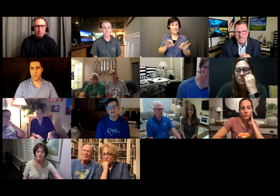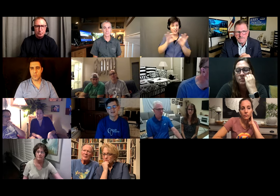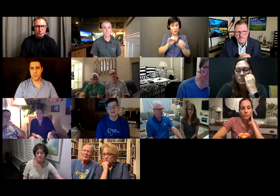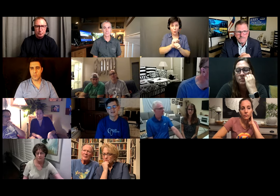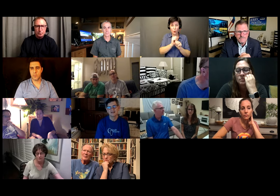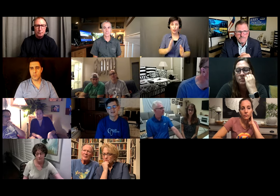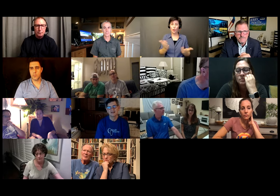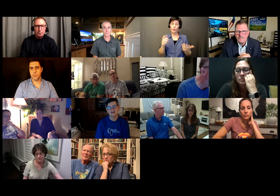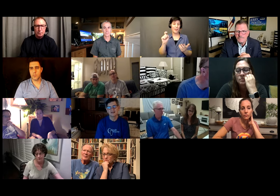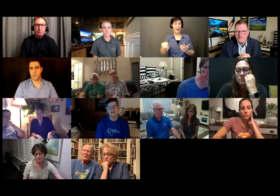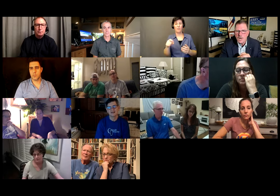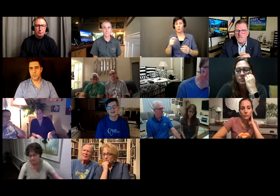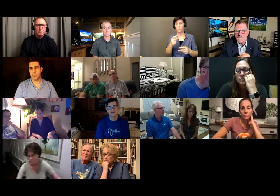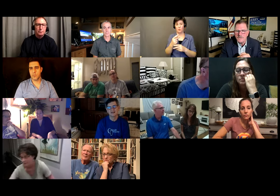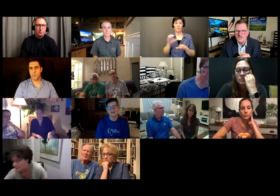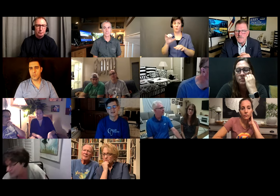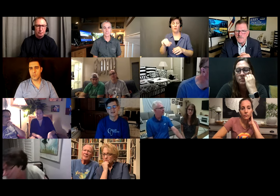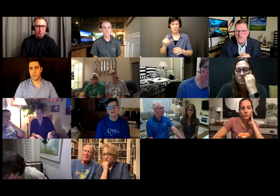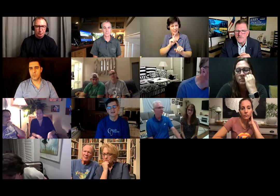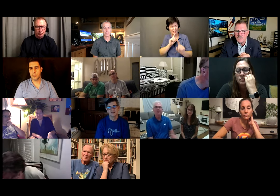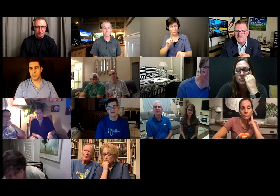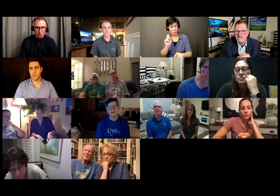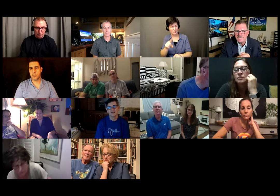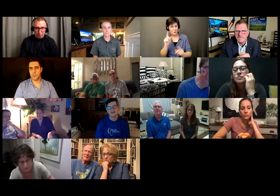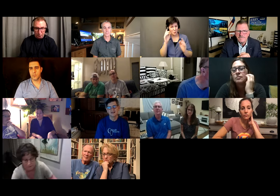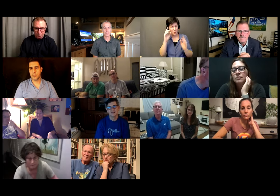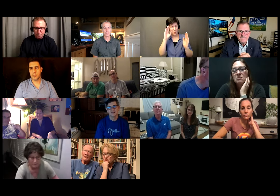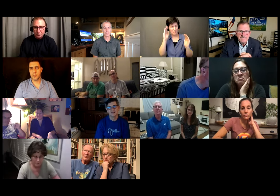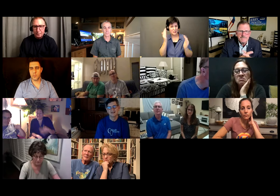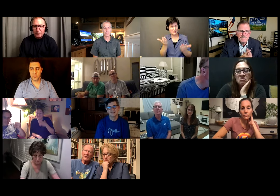housing. I hope that answers some of your question.